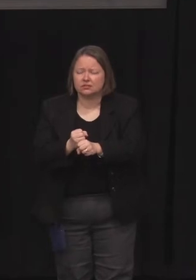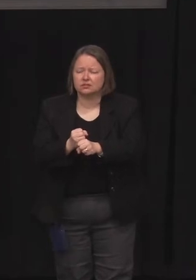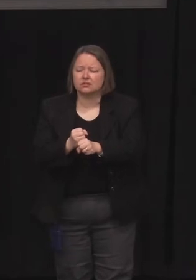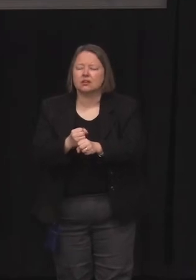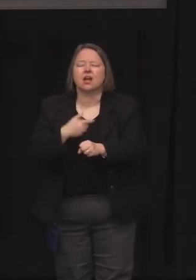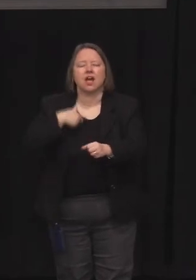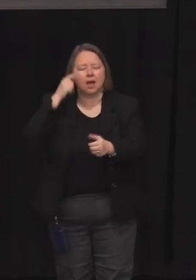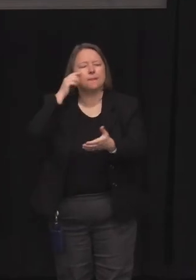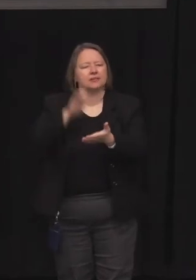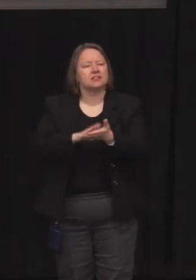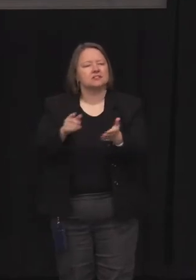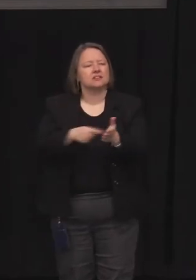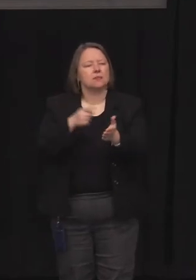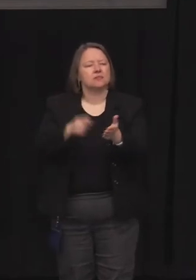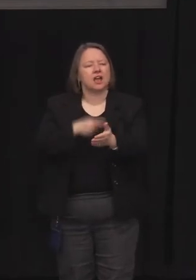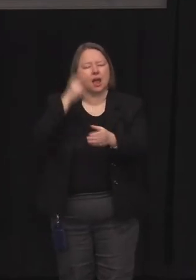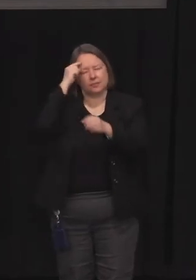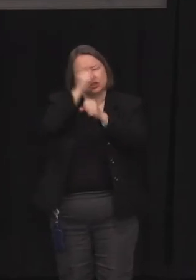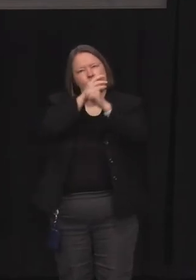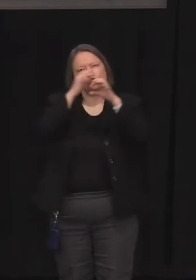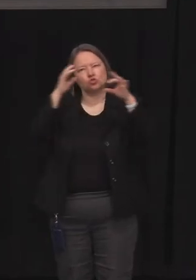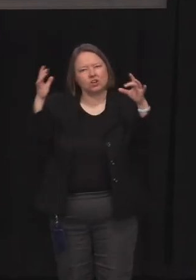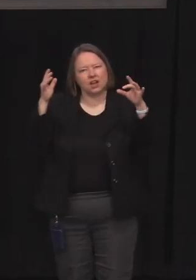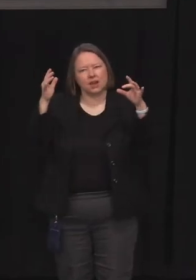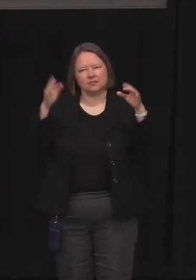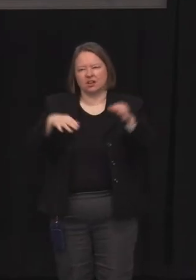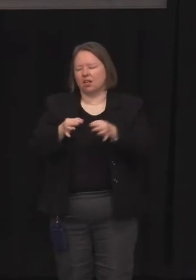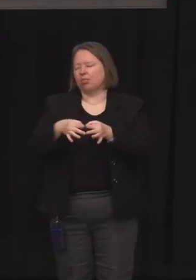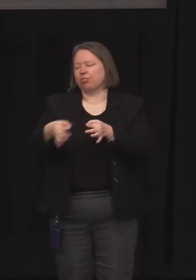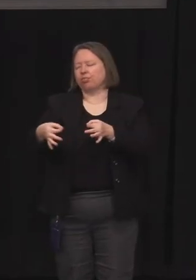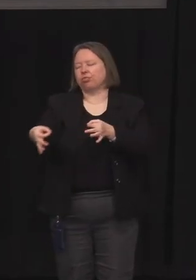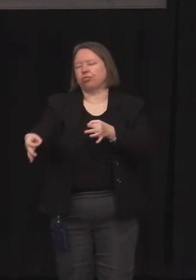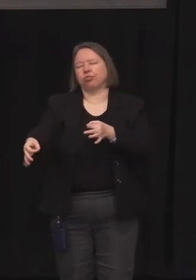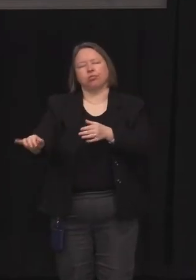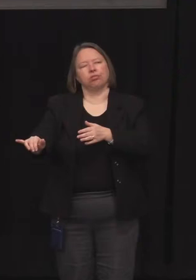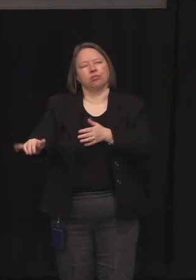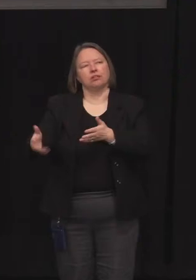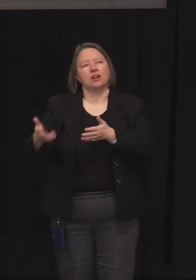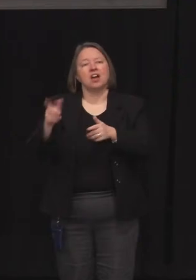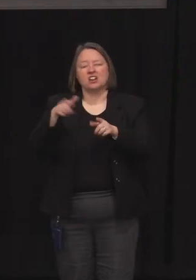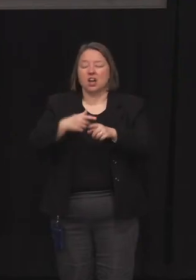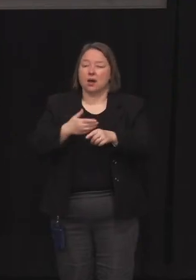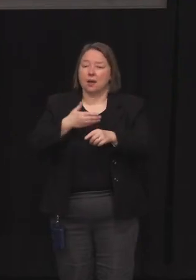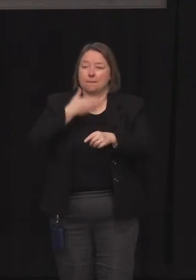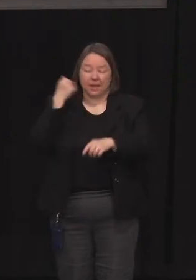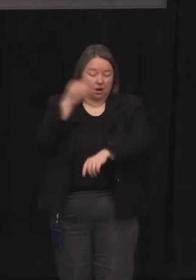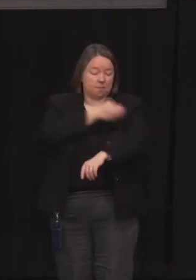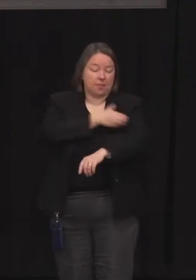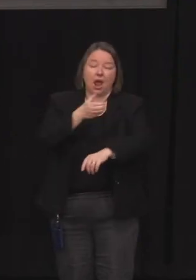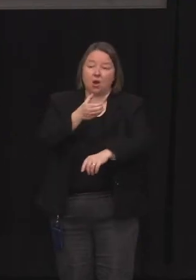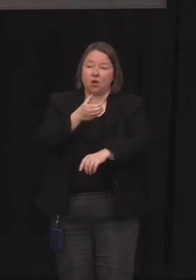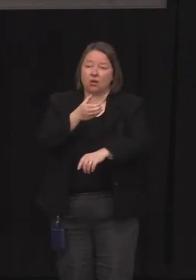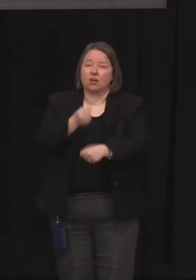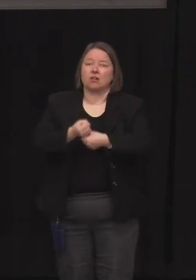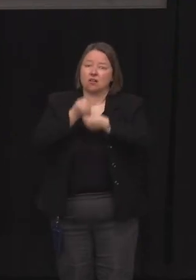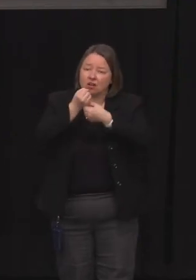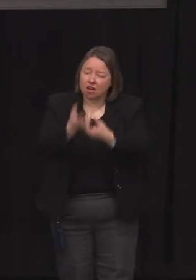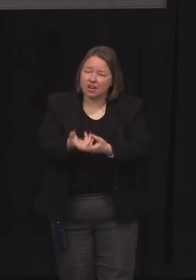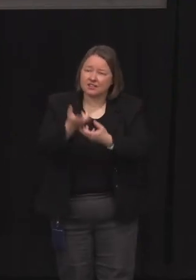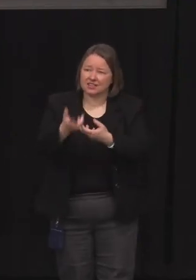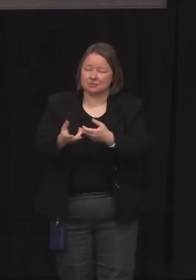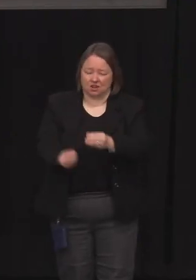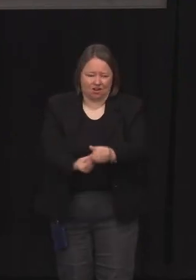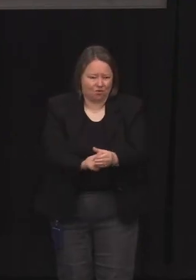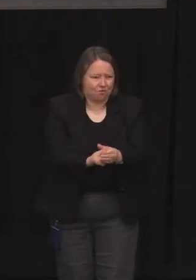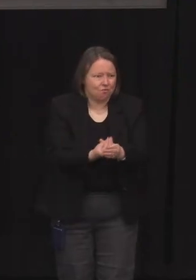I do believe sometimes dreams lie dormant for a while until a greater power source comes and causes them to sprout